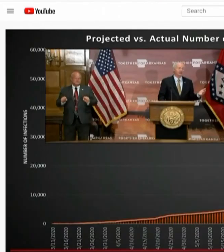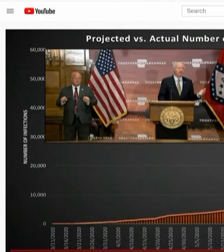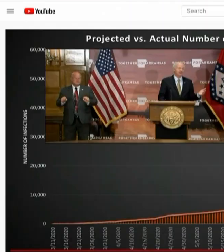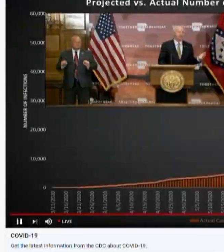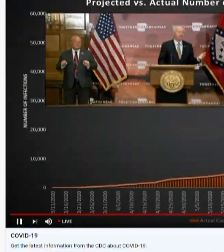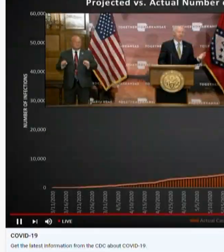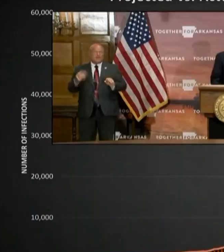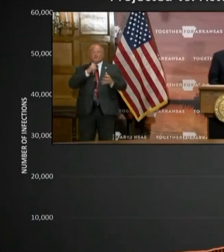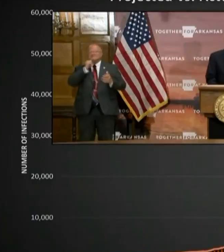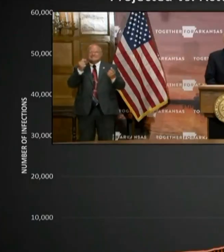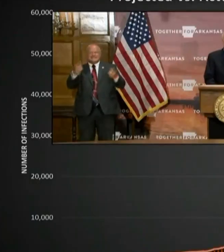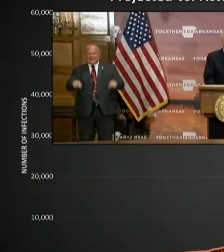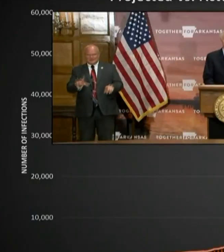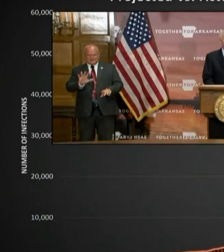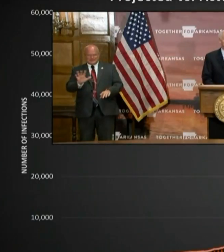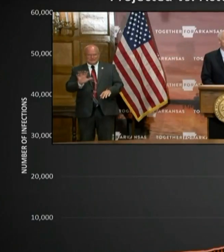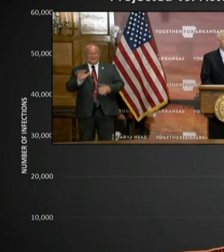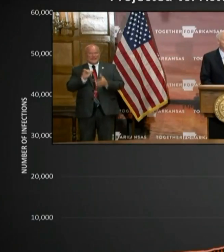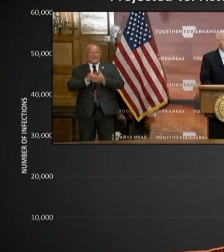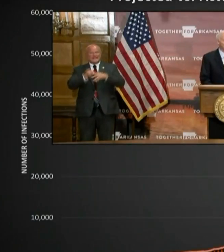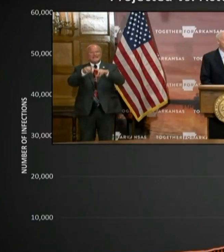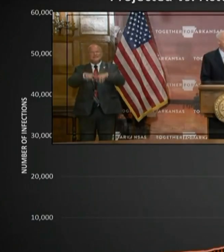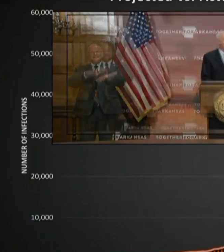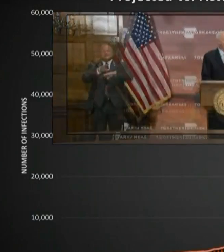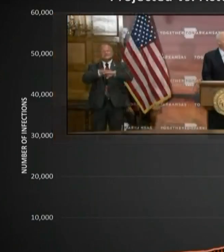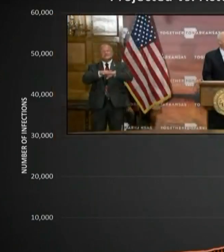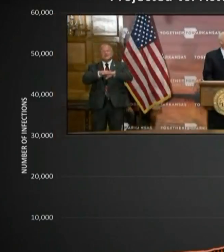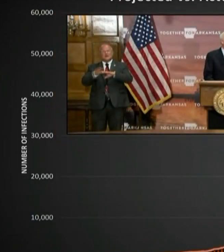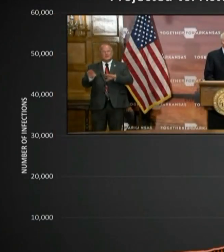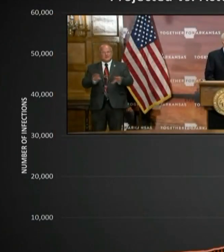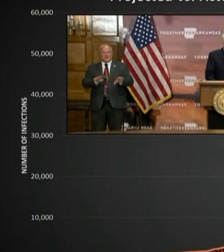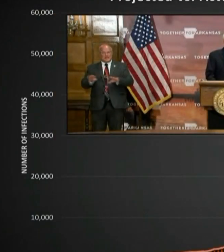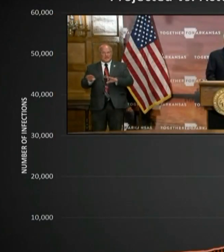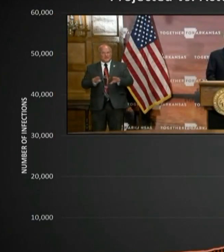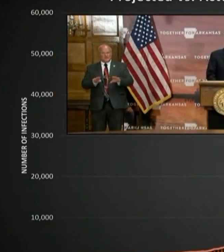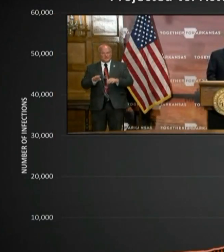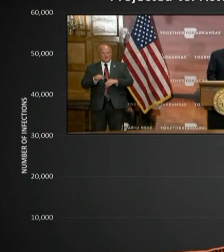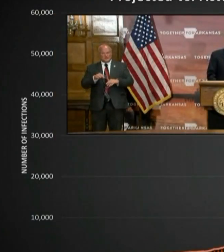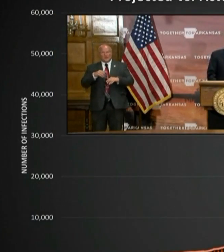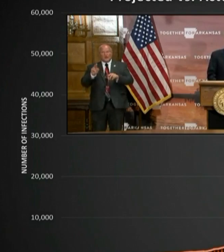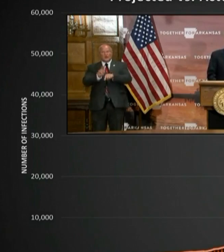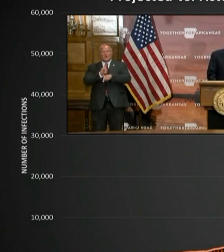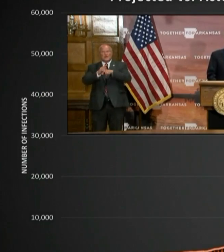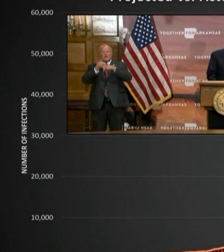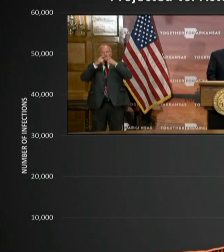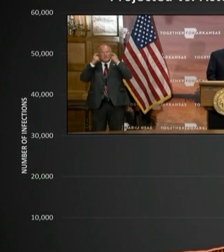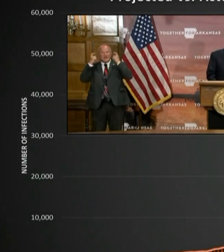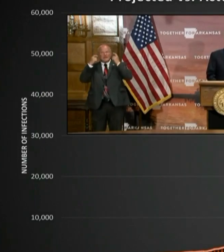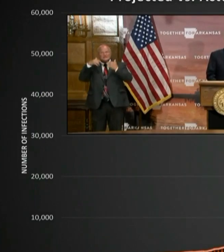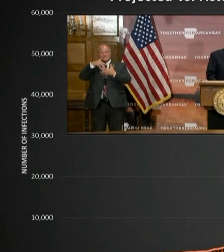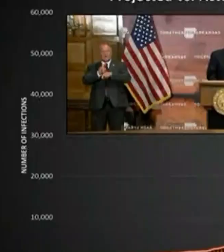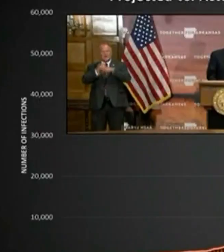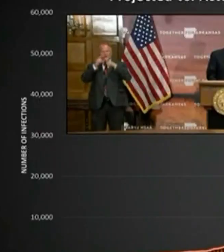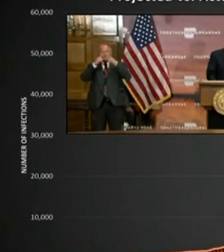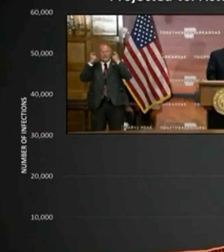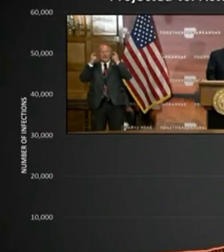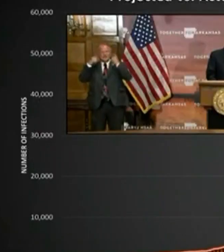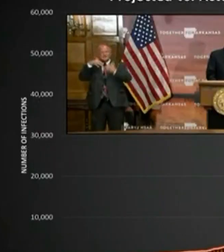To make sure it doesn't happen. And that depends upon our behavior. It depends upon our wearing masks and our social distancing,